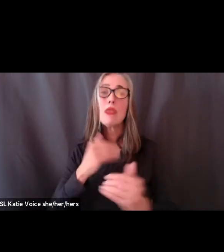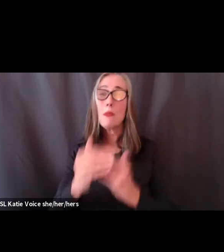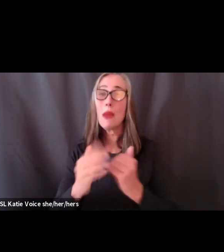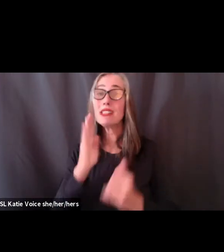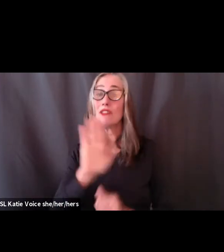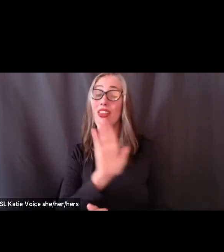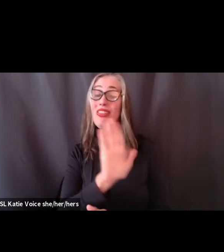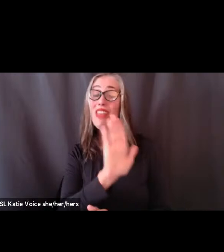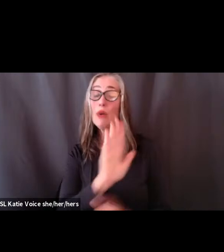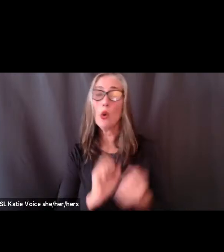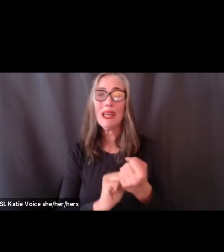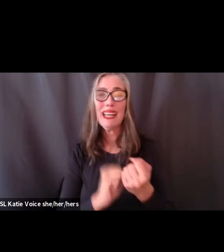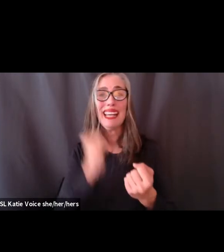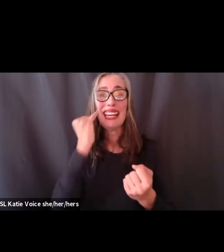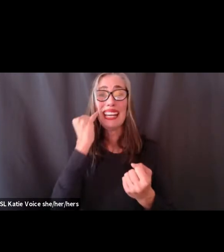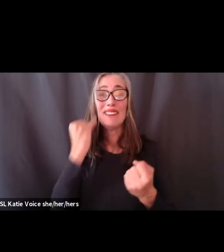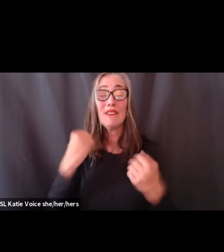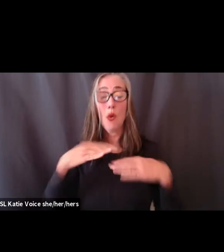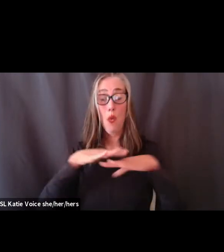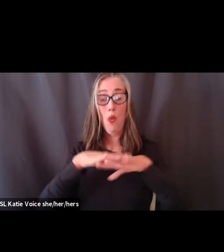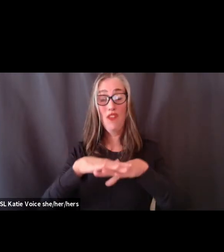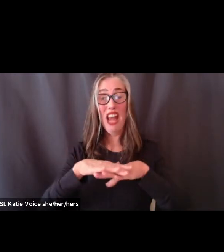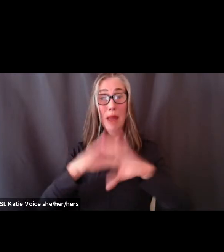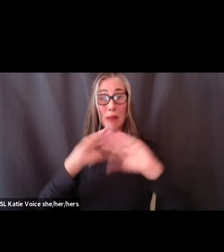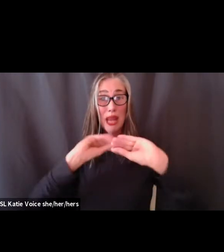If there's no overlap, then